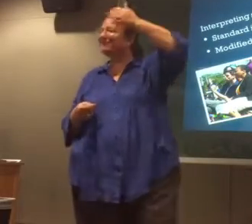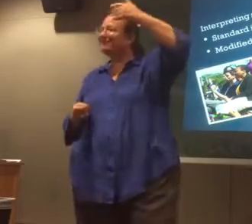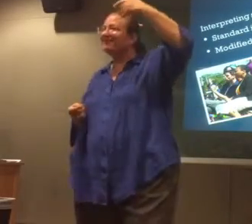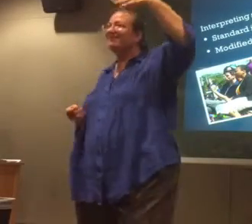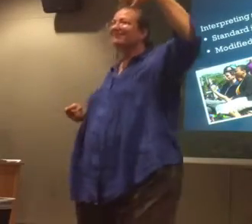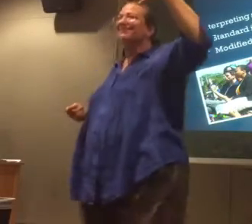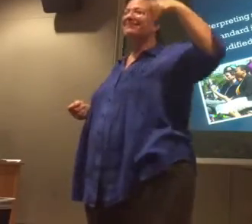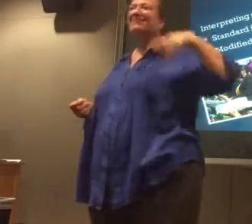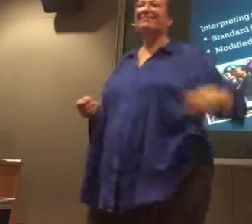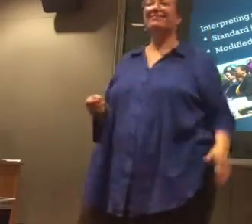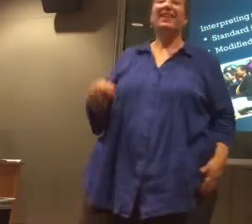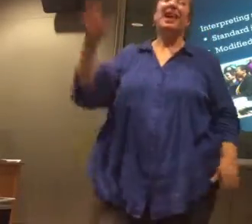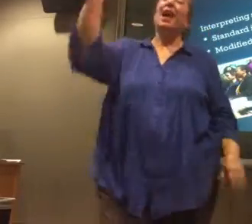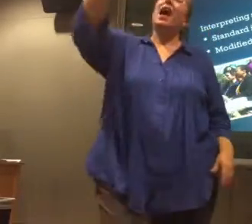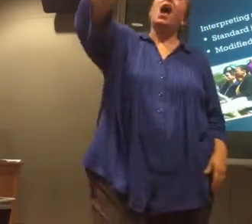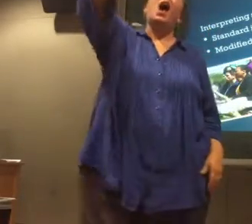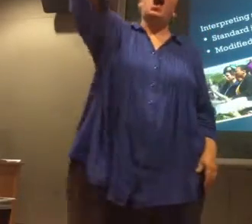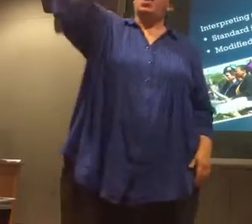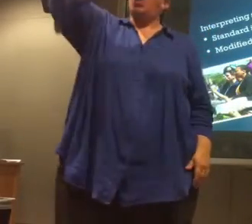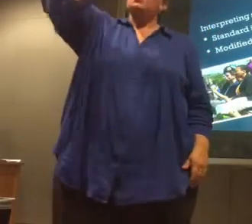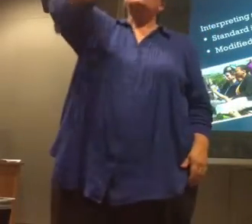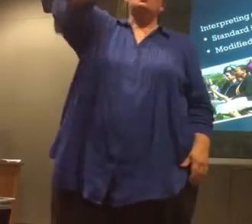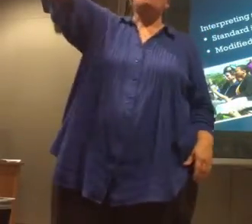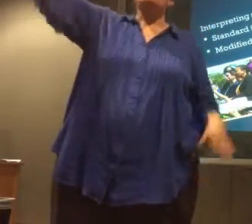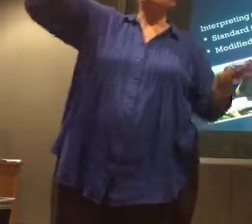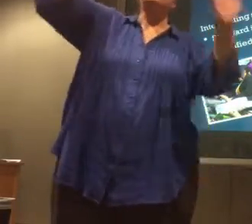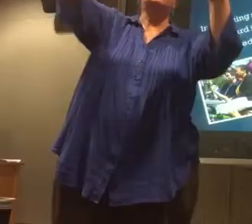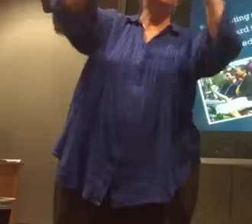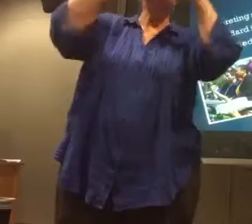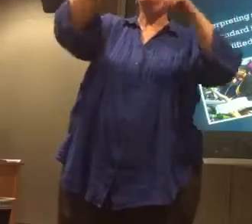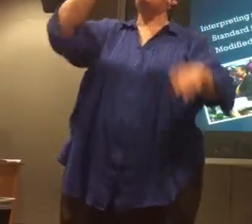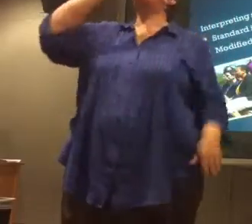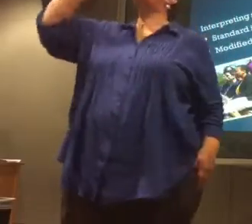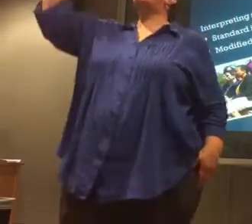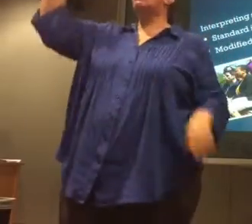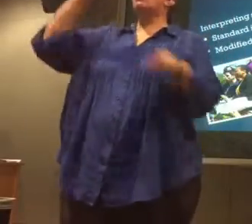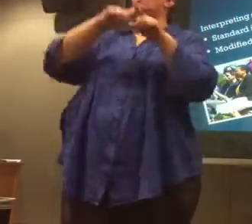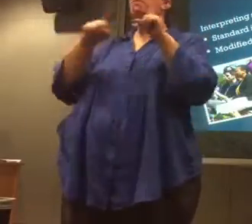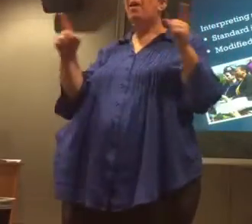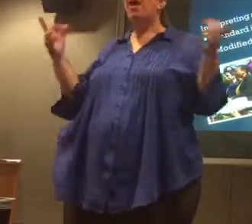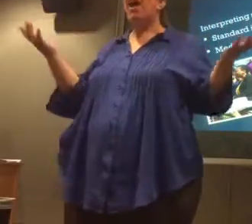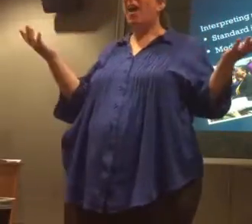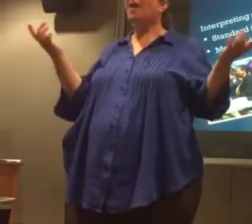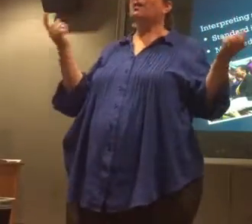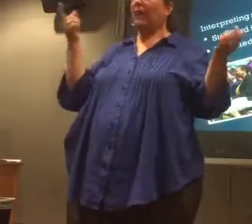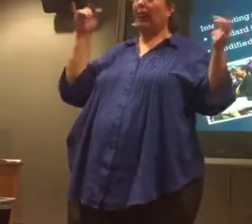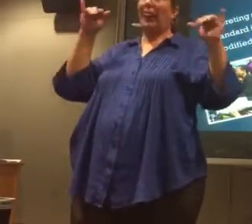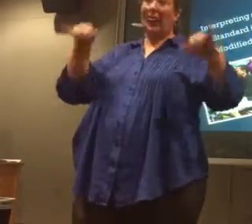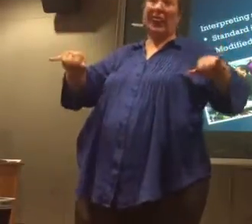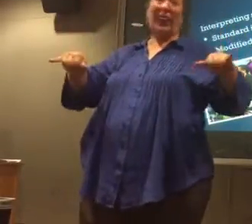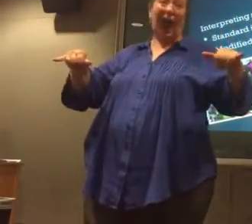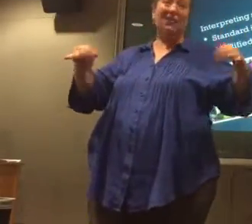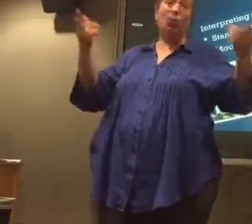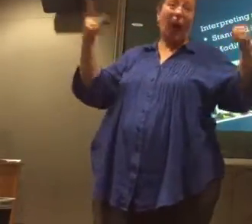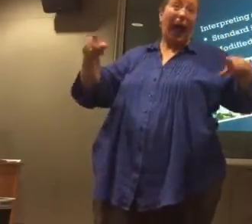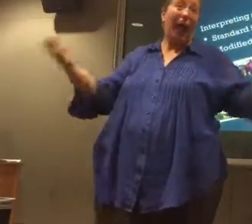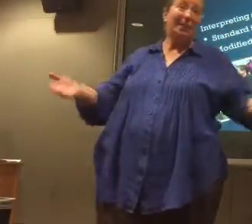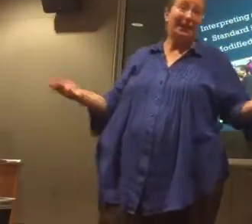Come on up. You can do it. I know. Listen, I know you don't really want to come up to the front, but that's